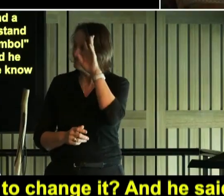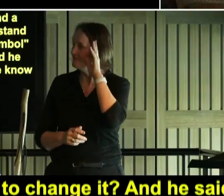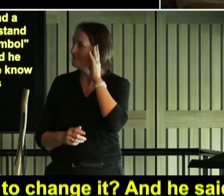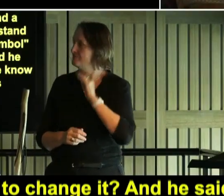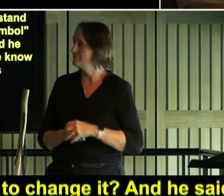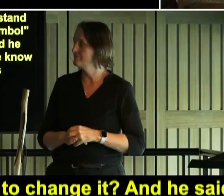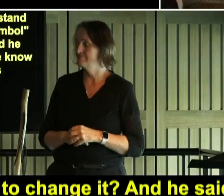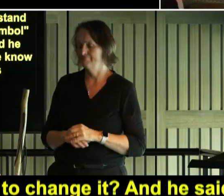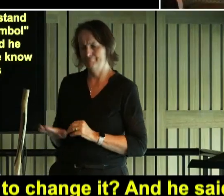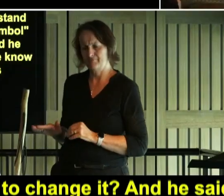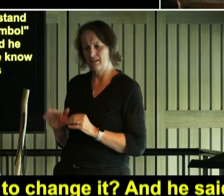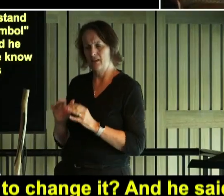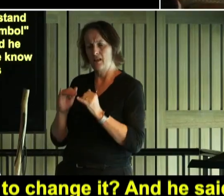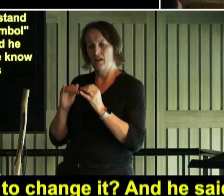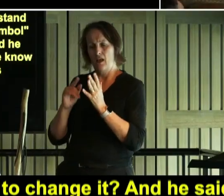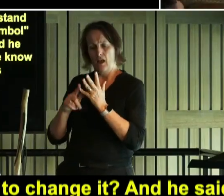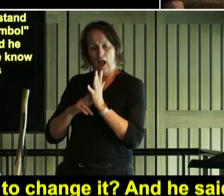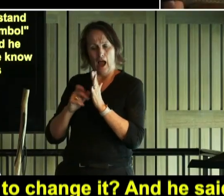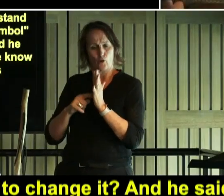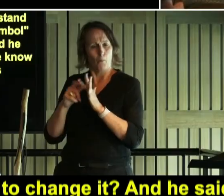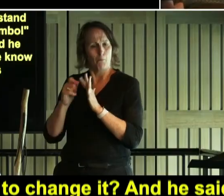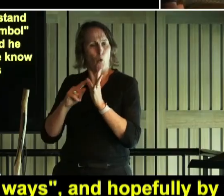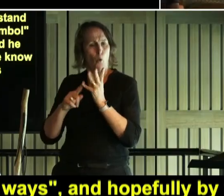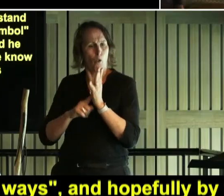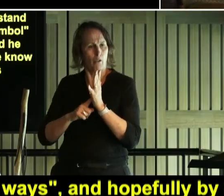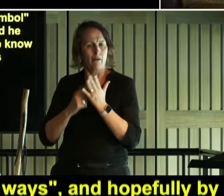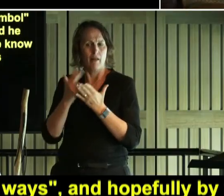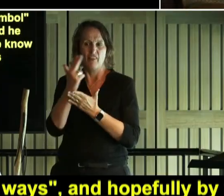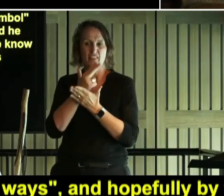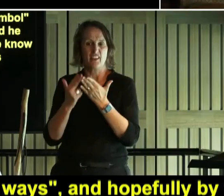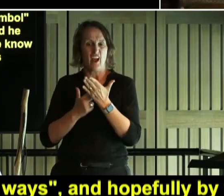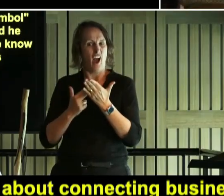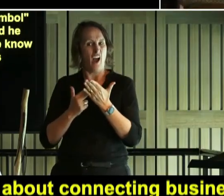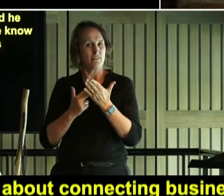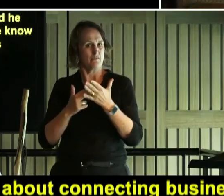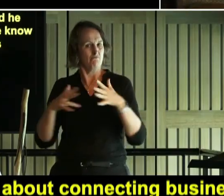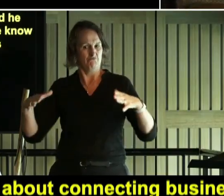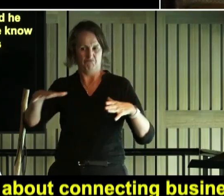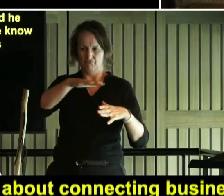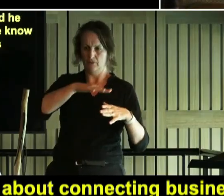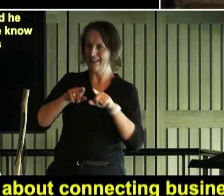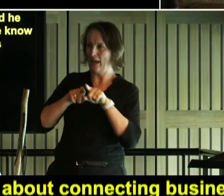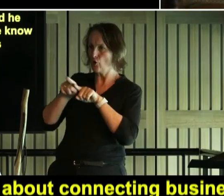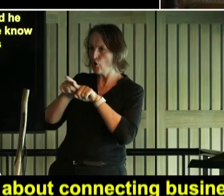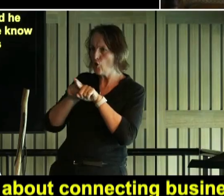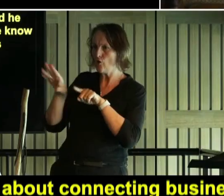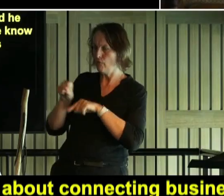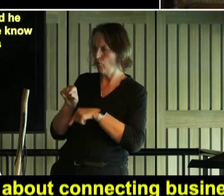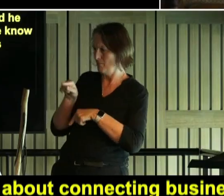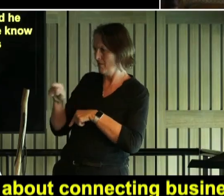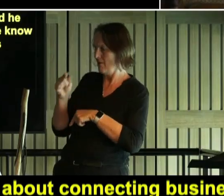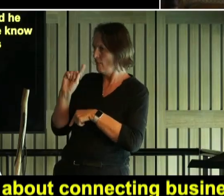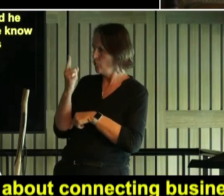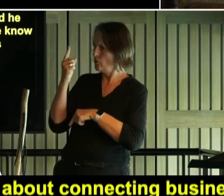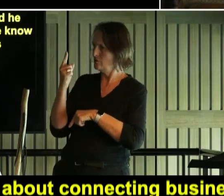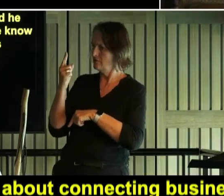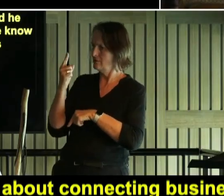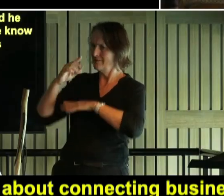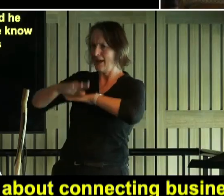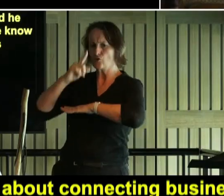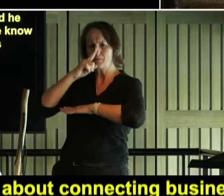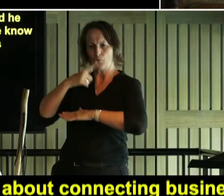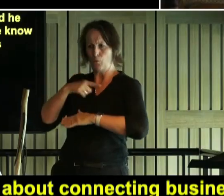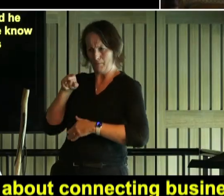Uncle Paul, how can the arts sector learn from First Nations leadership models grounded in collective knowledge, country and